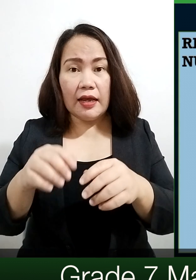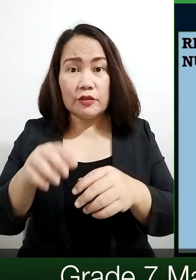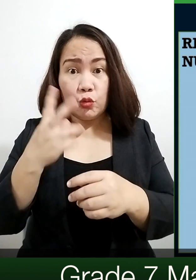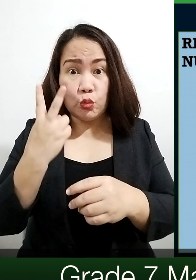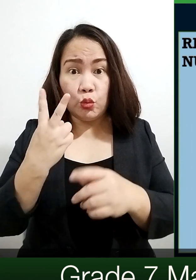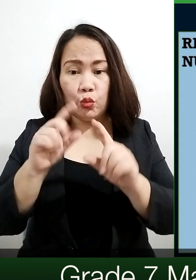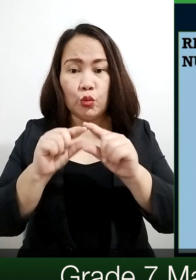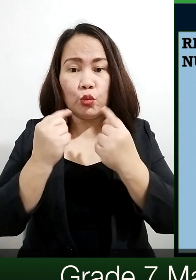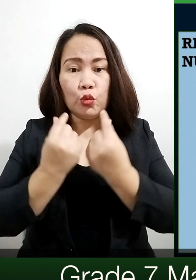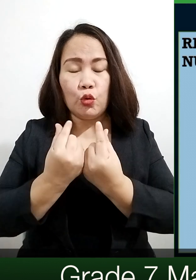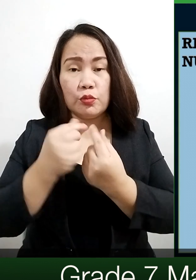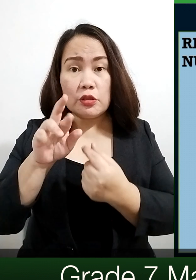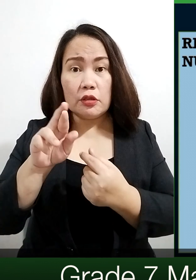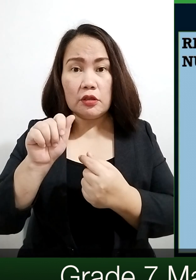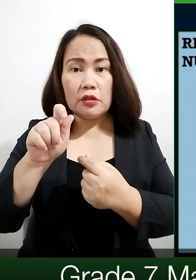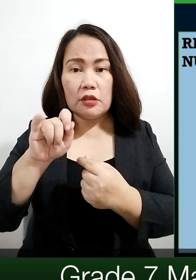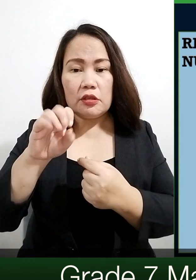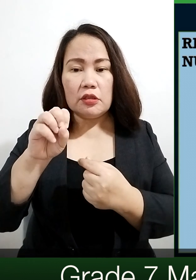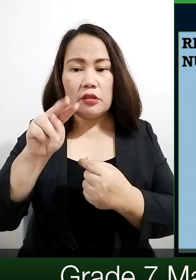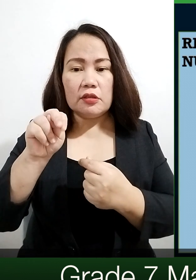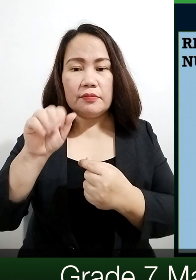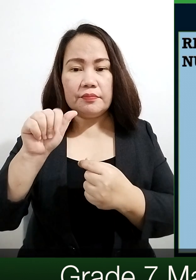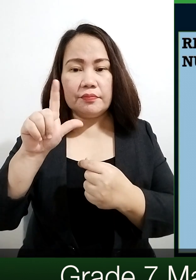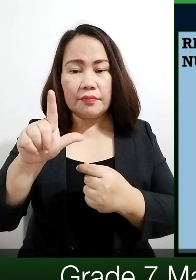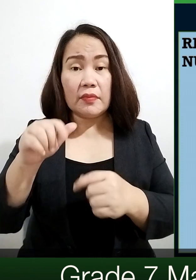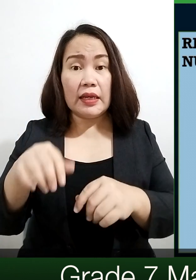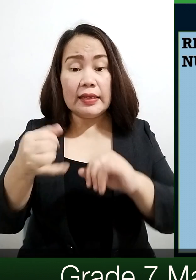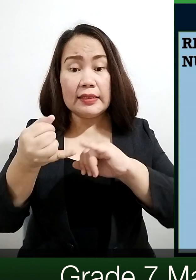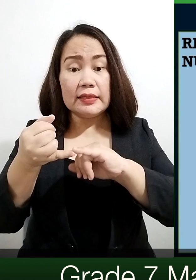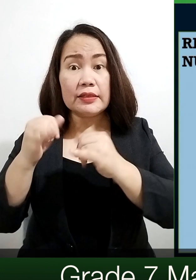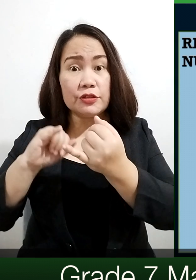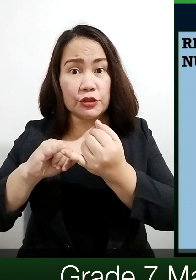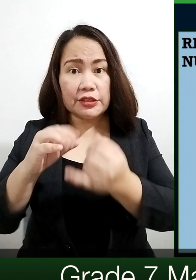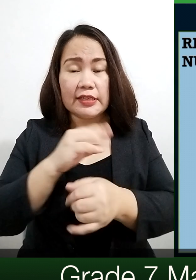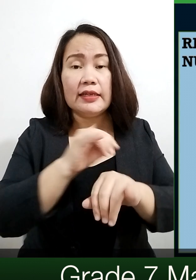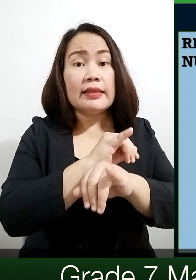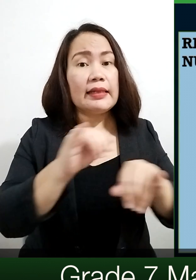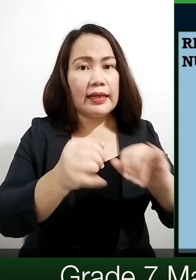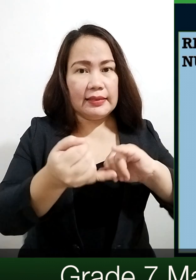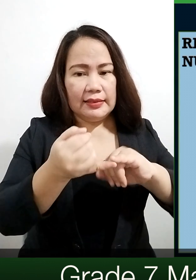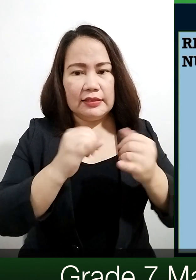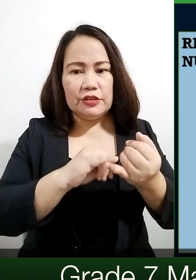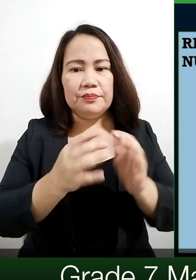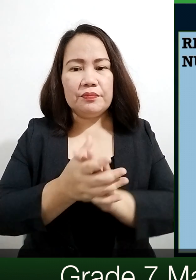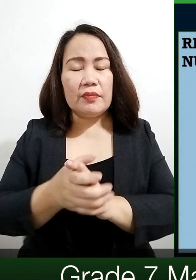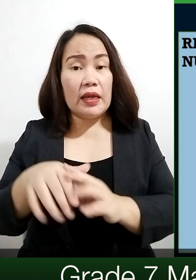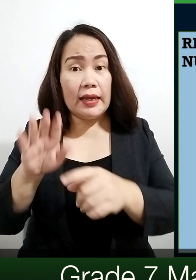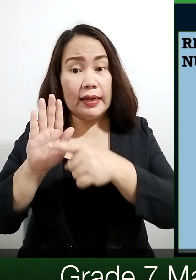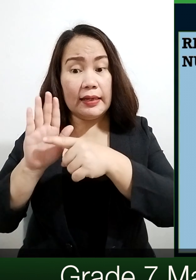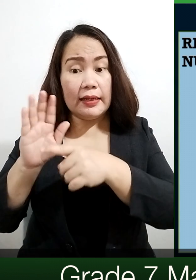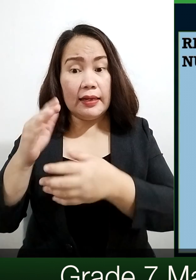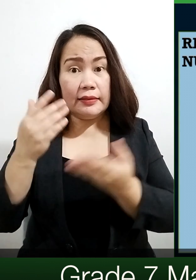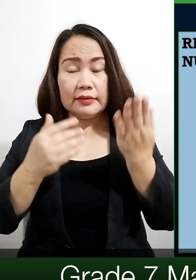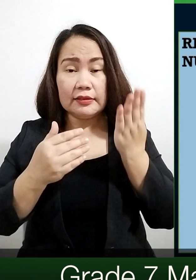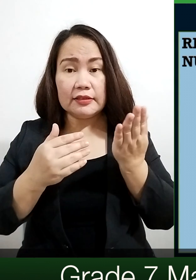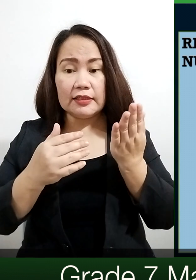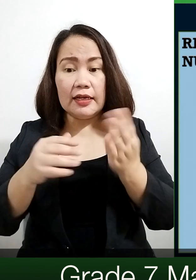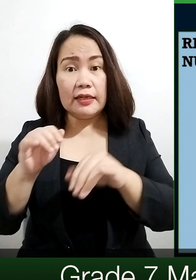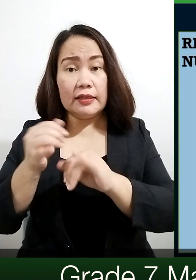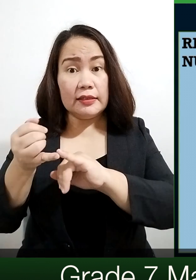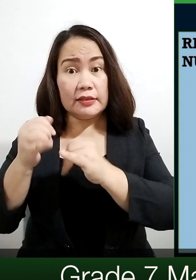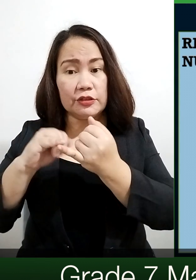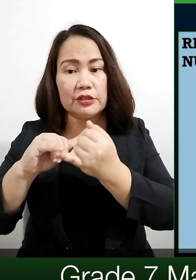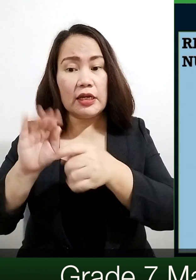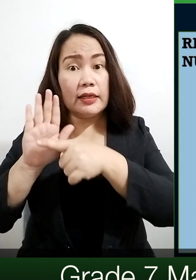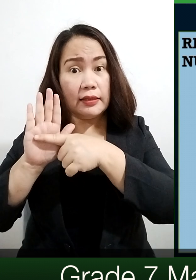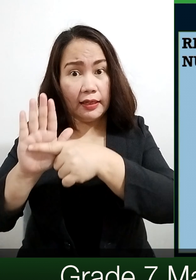Okay? Now, the subsets of integers, we have the negative numbers and the whole numbers. And then under